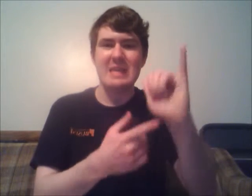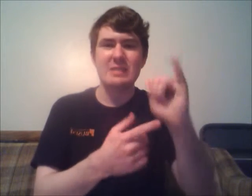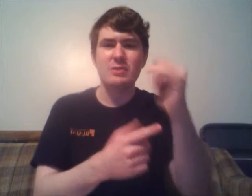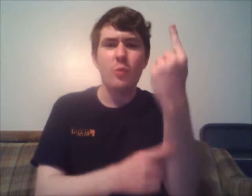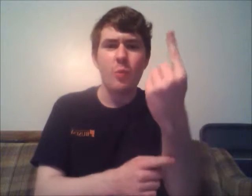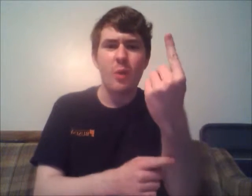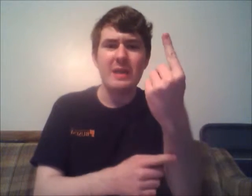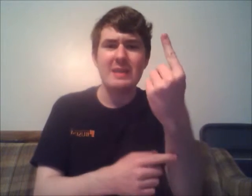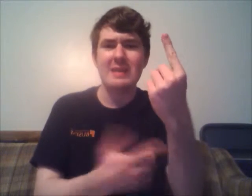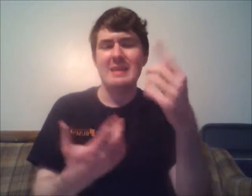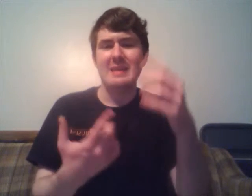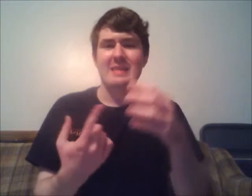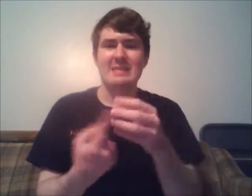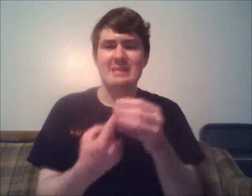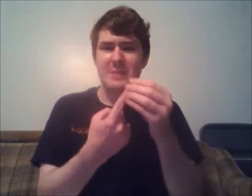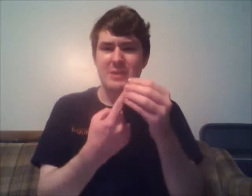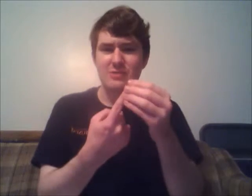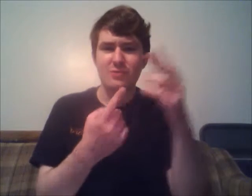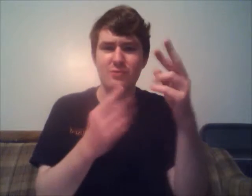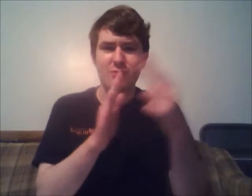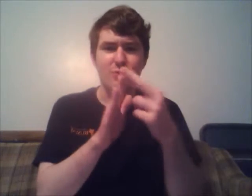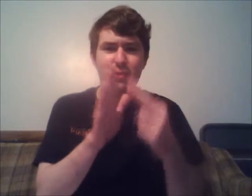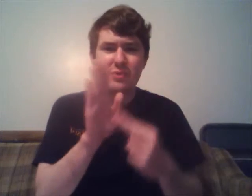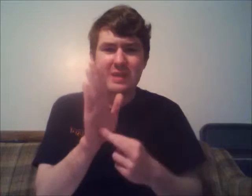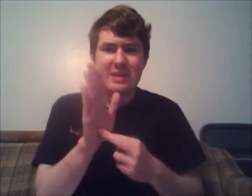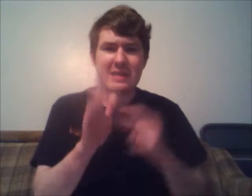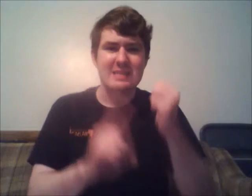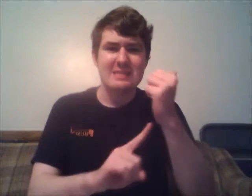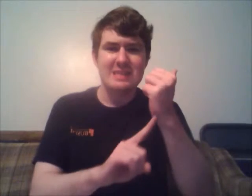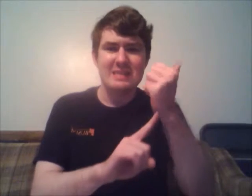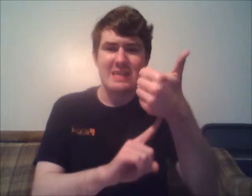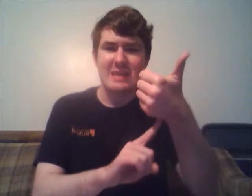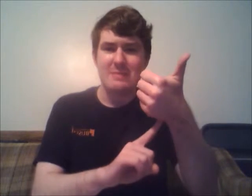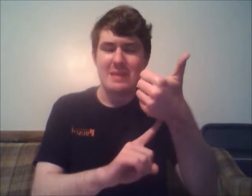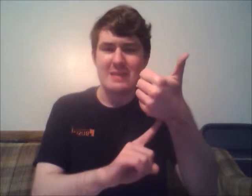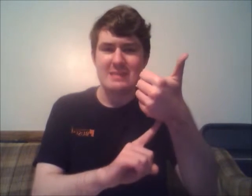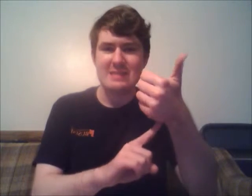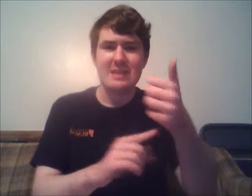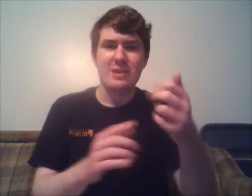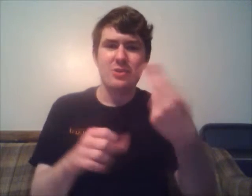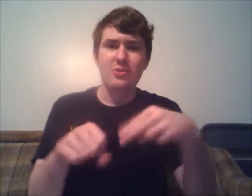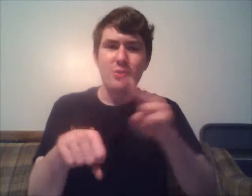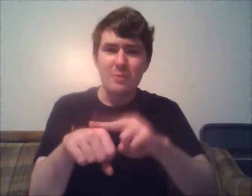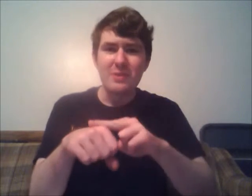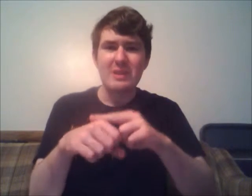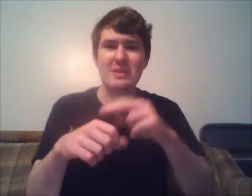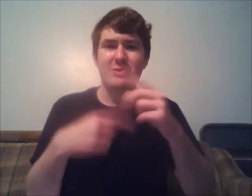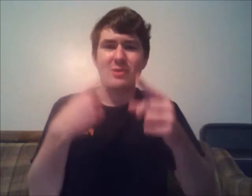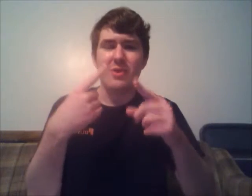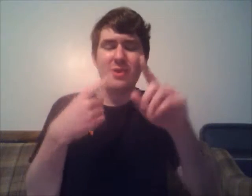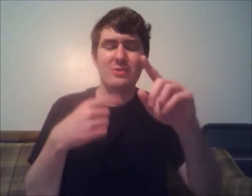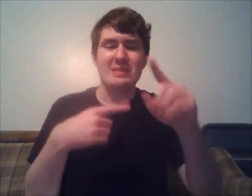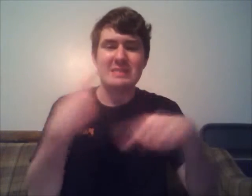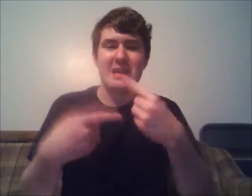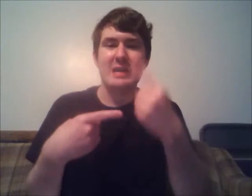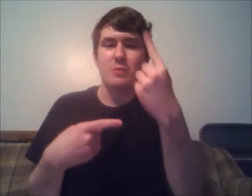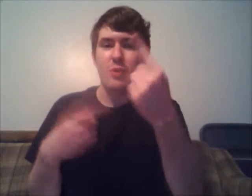the one like special rule, is 10 minutes. Normally you can sign 1